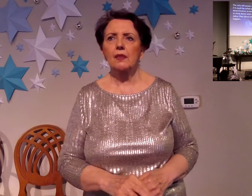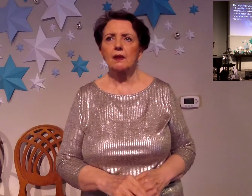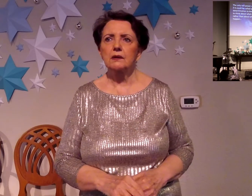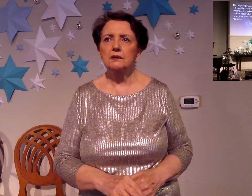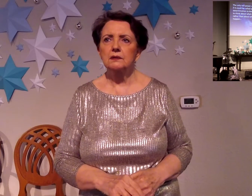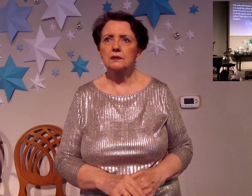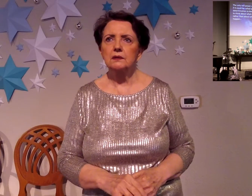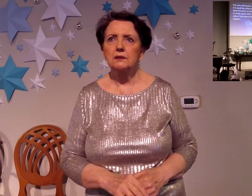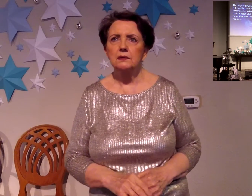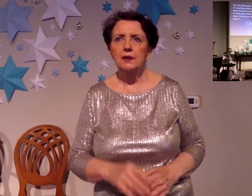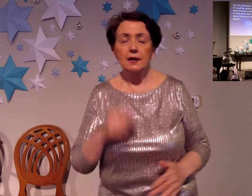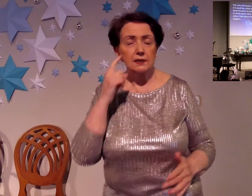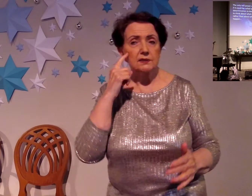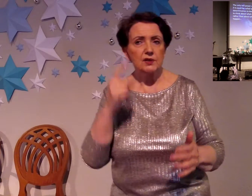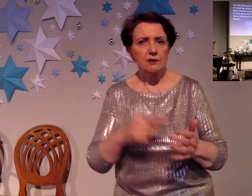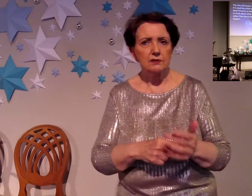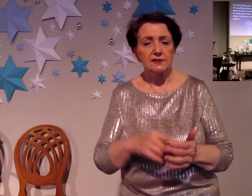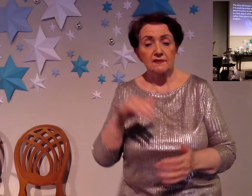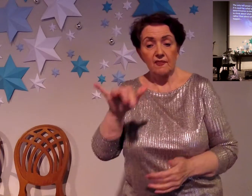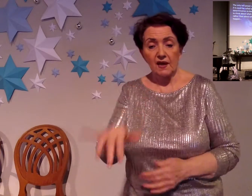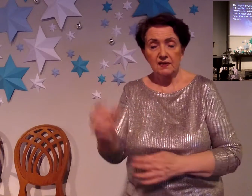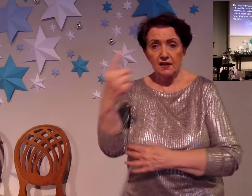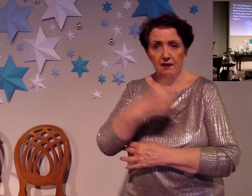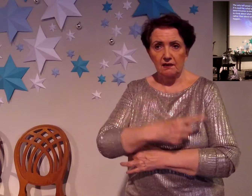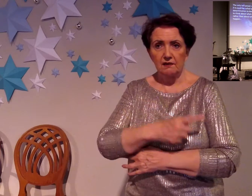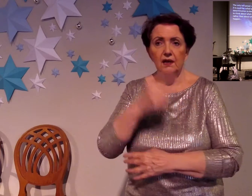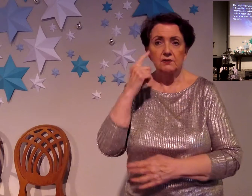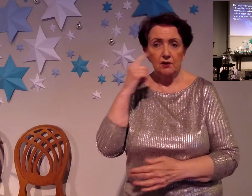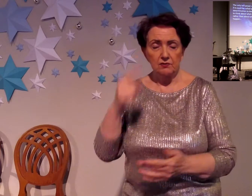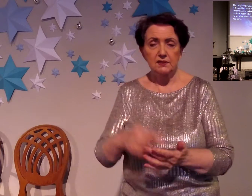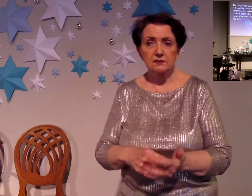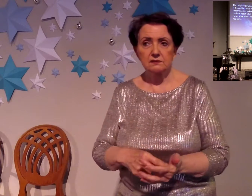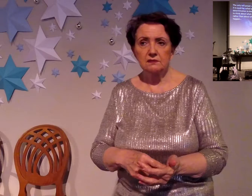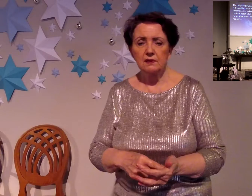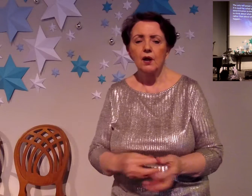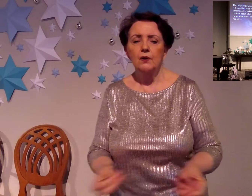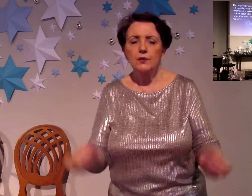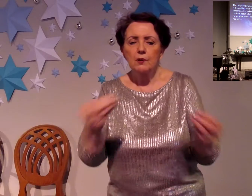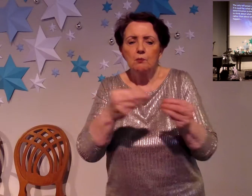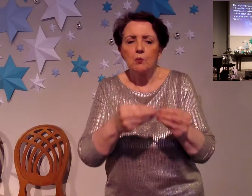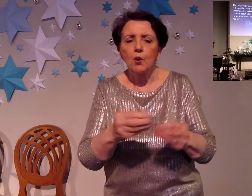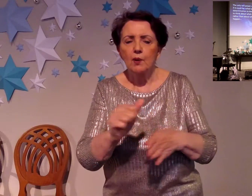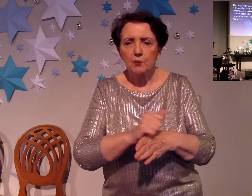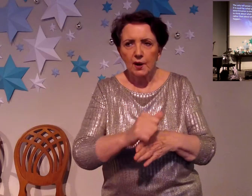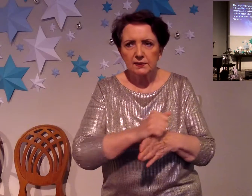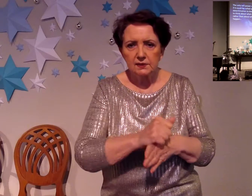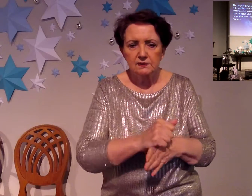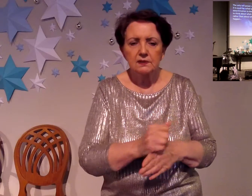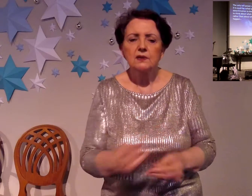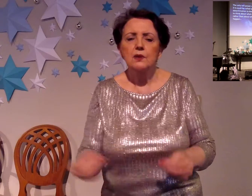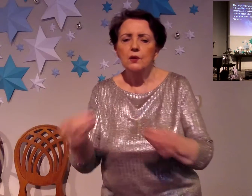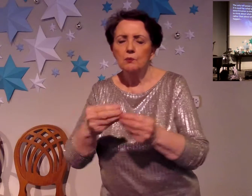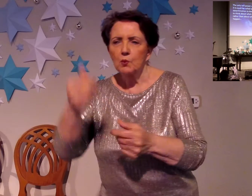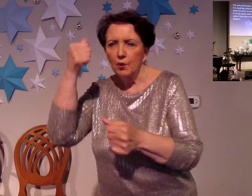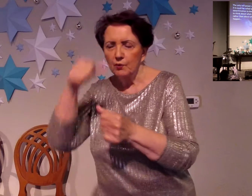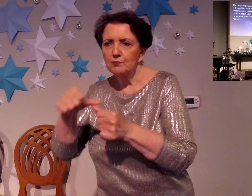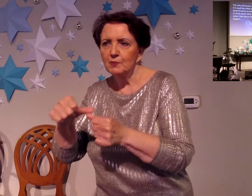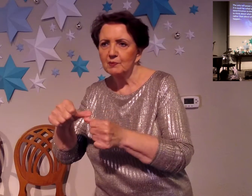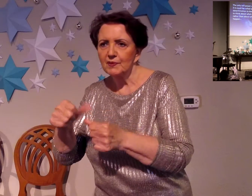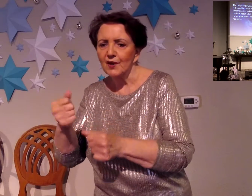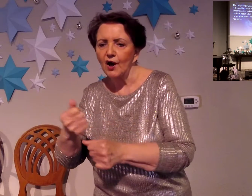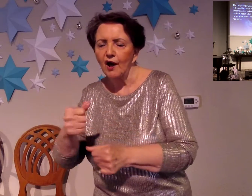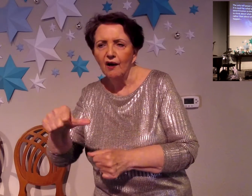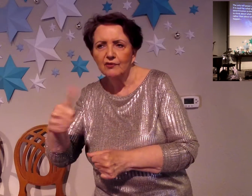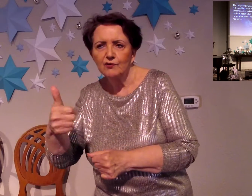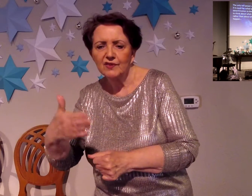And what I noticed that day is that the more that I did that, the more I was reminded of all the other things that I